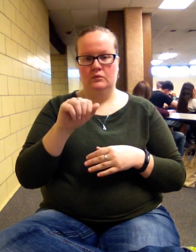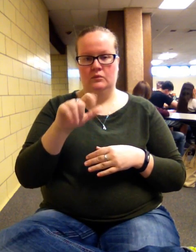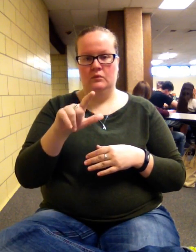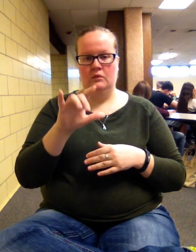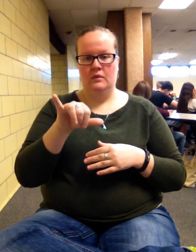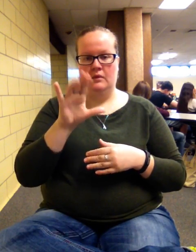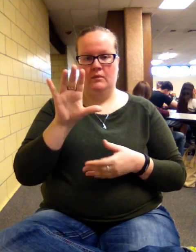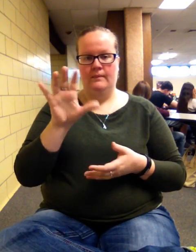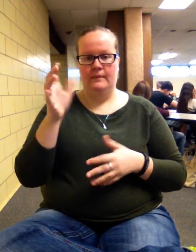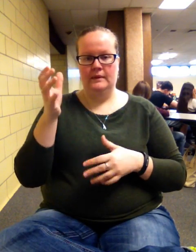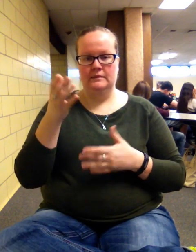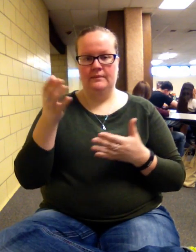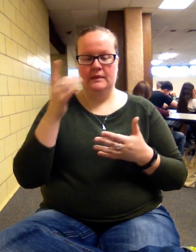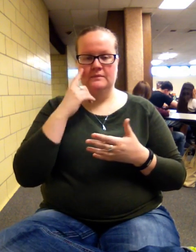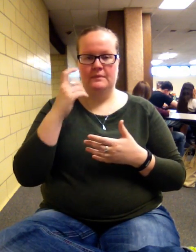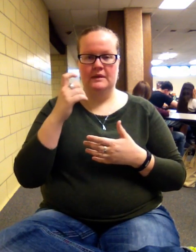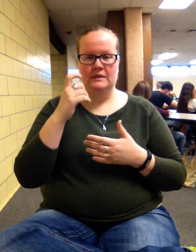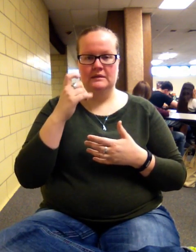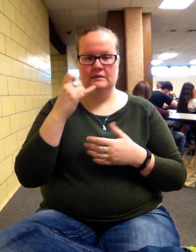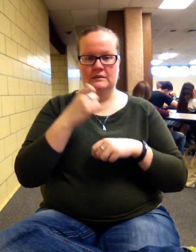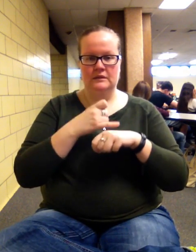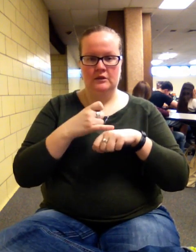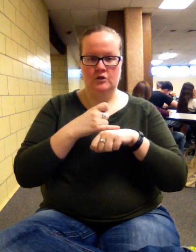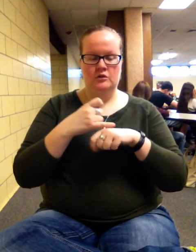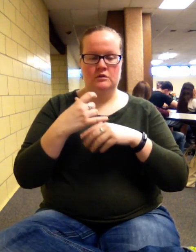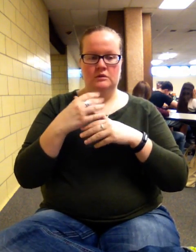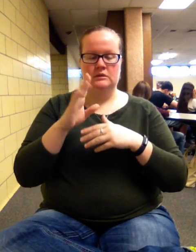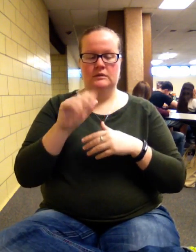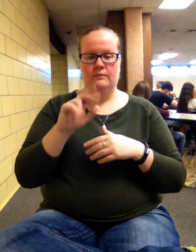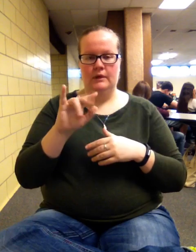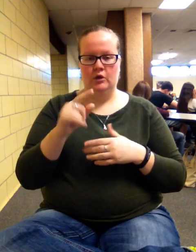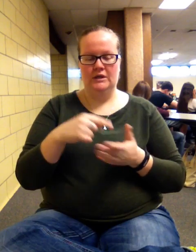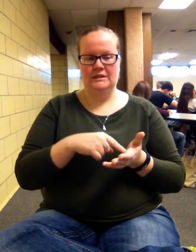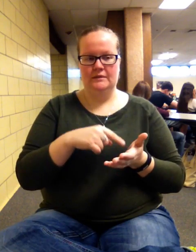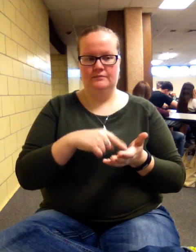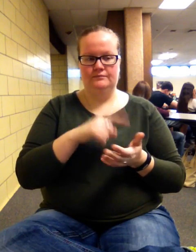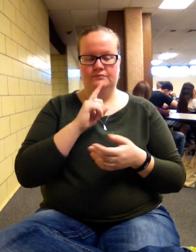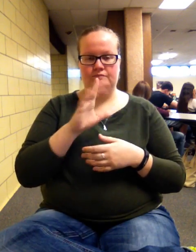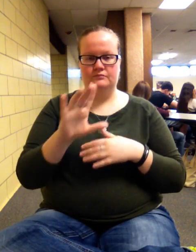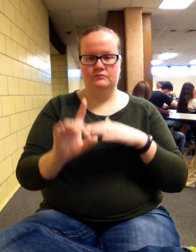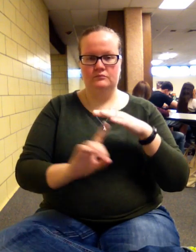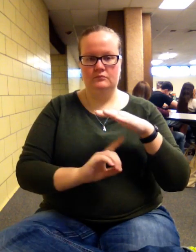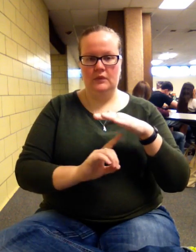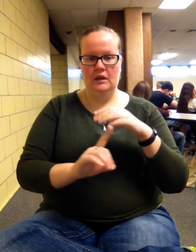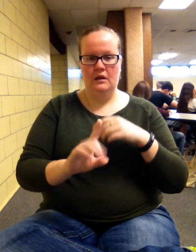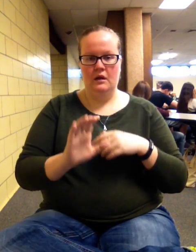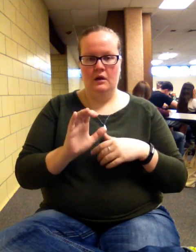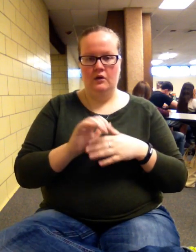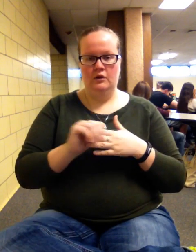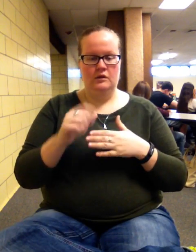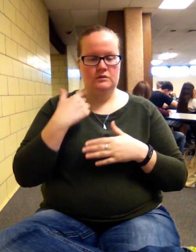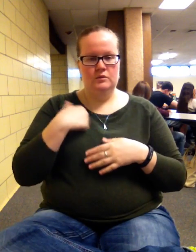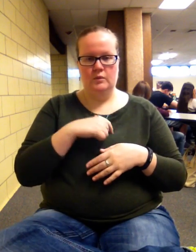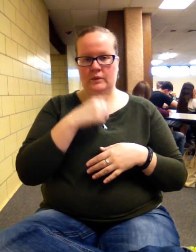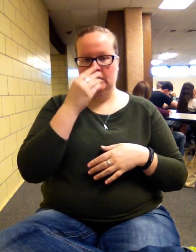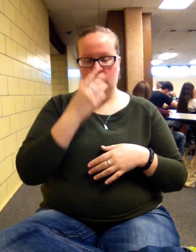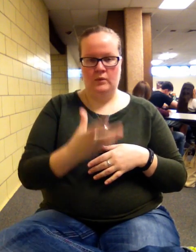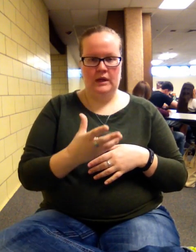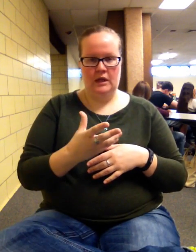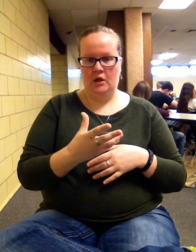because interest-bearing debt and equity is your denominator, the $100. So we don't care about the